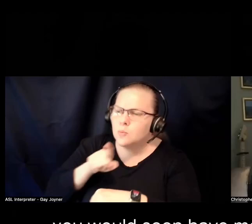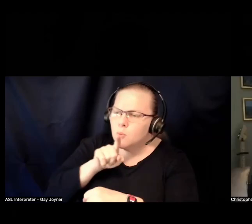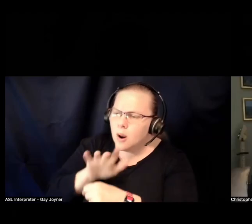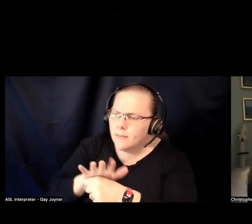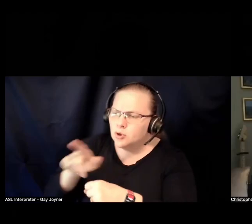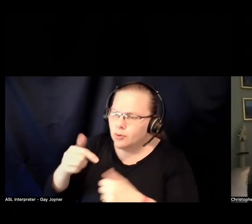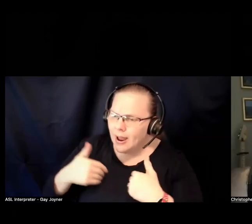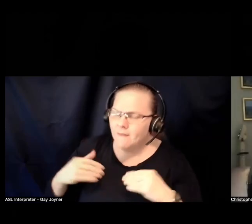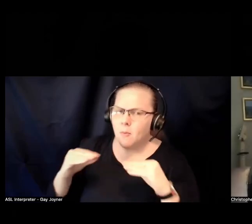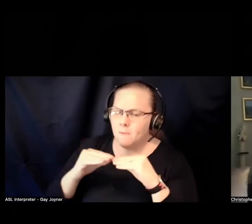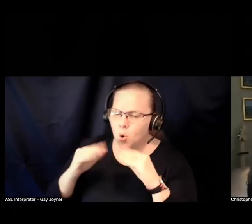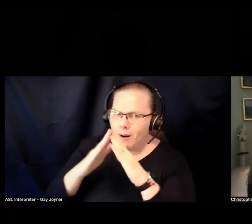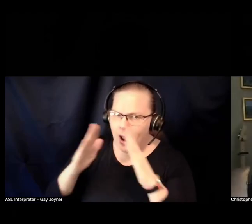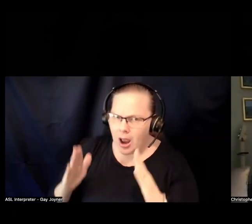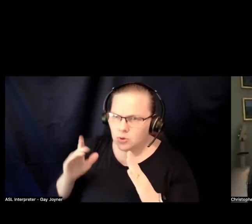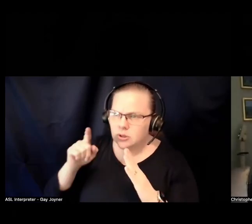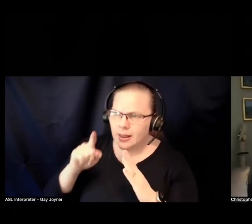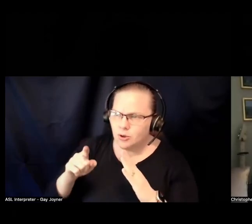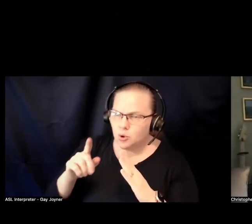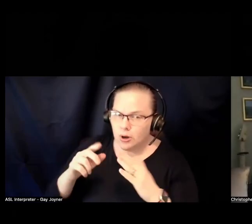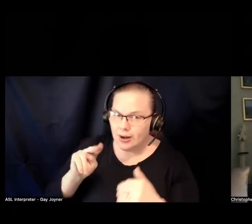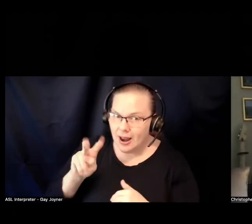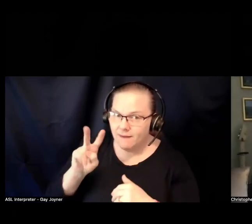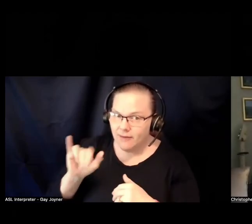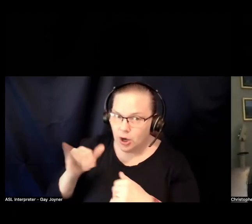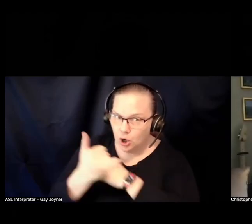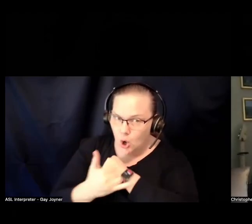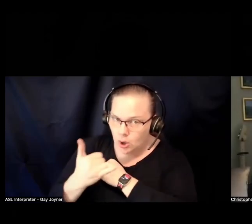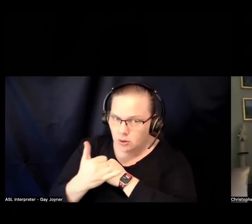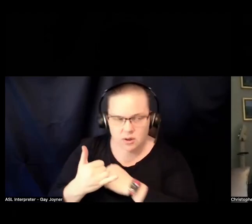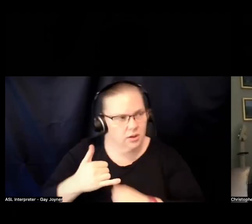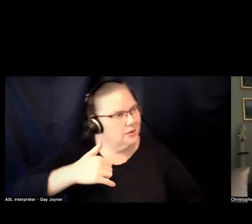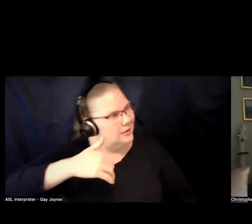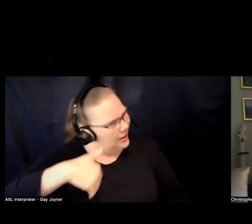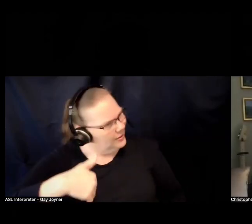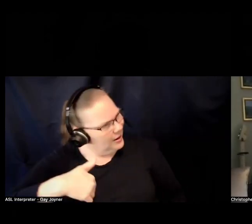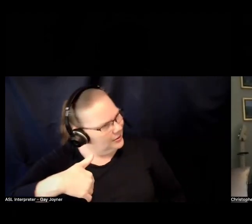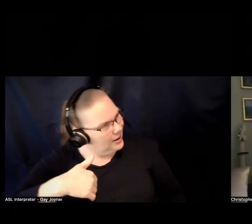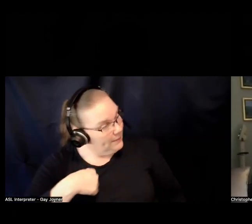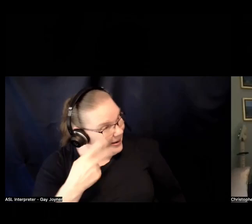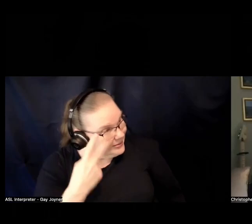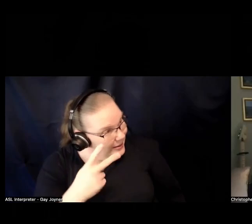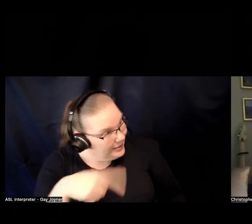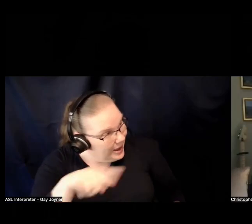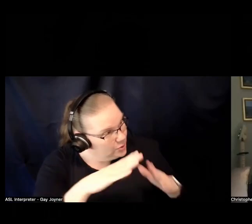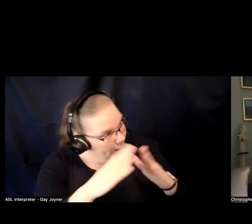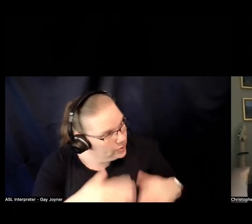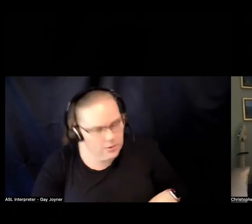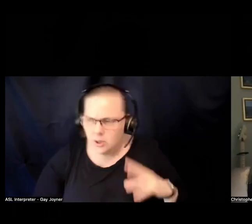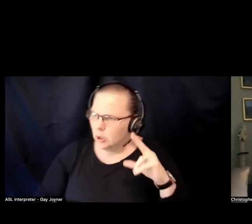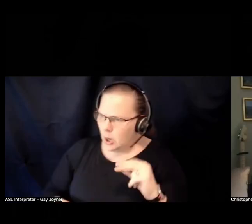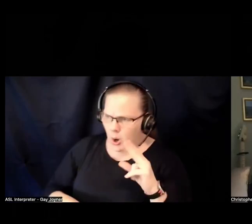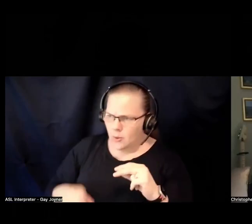Yard, yes? Well, Mrs. Rosenberg, you see? Not yet, Admiral. Am I seeing that housing? Well, no, Mrs. Rosenberg,